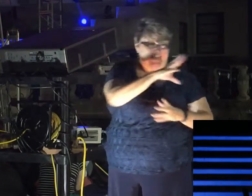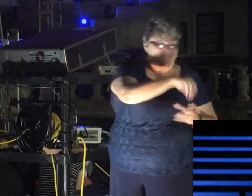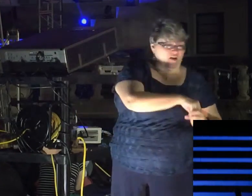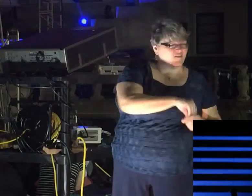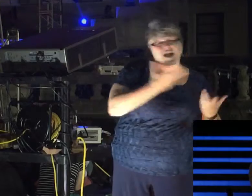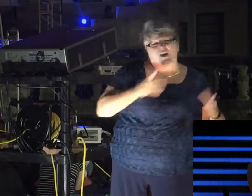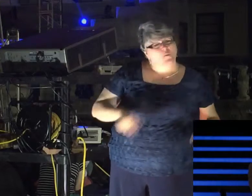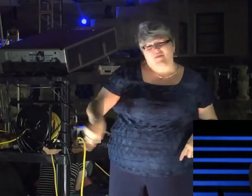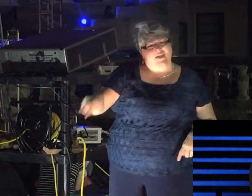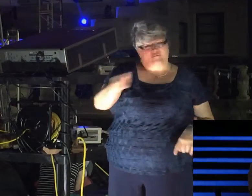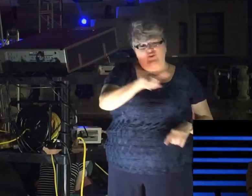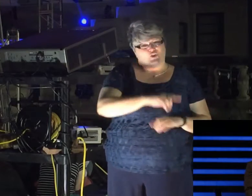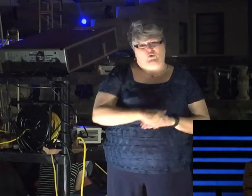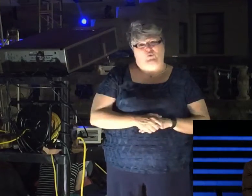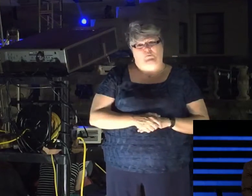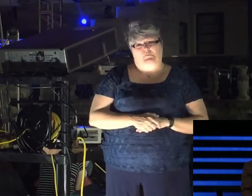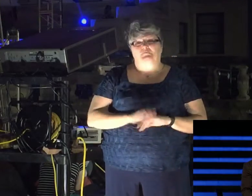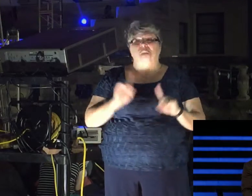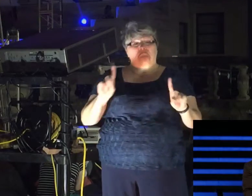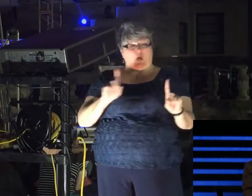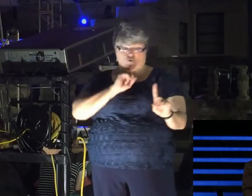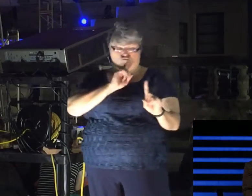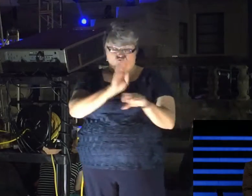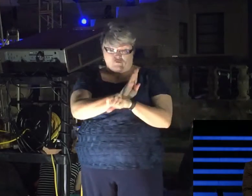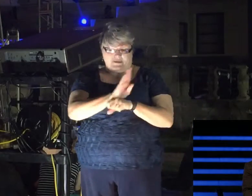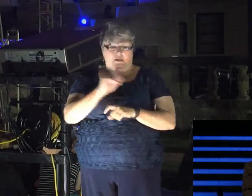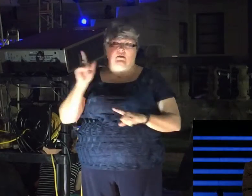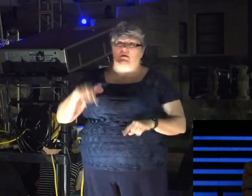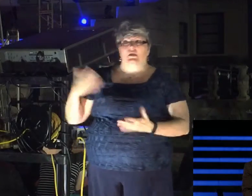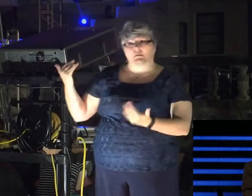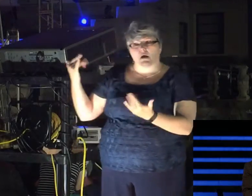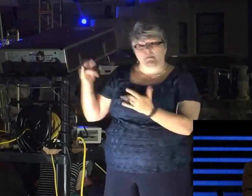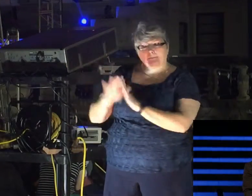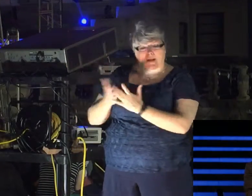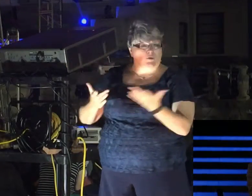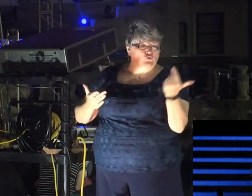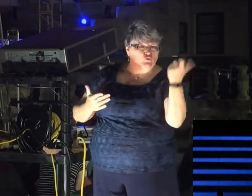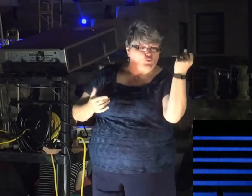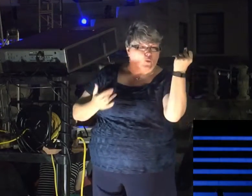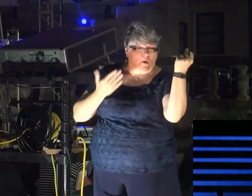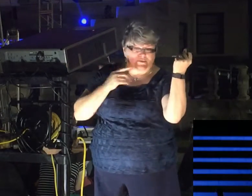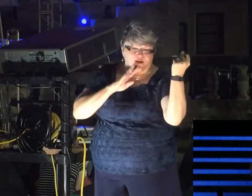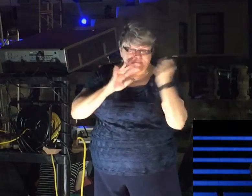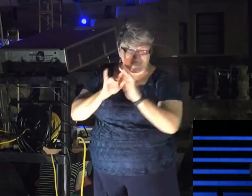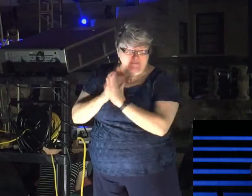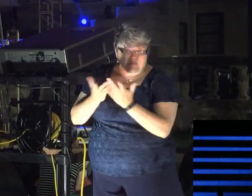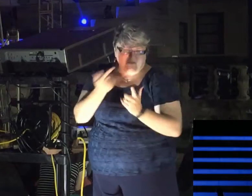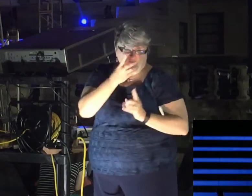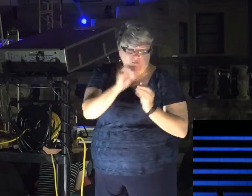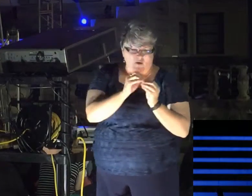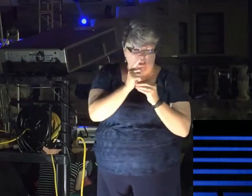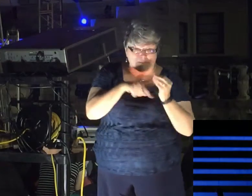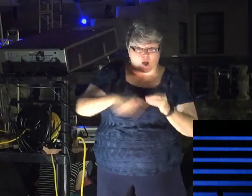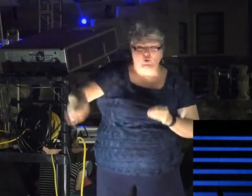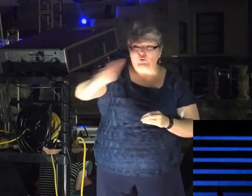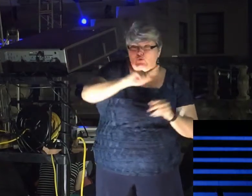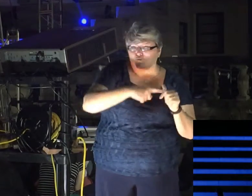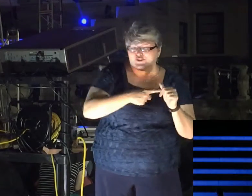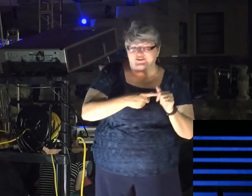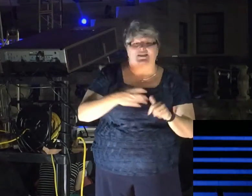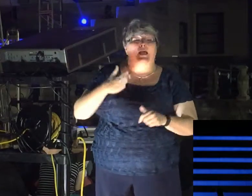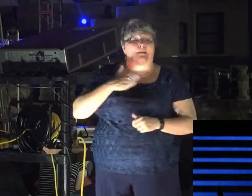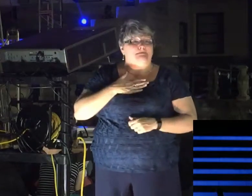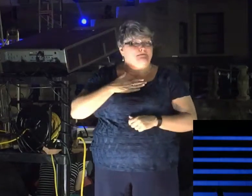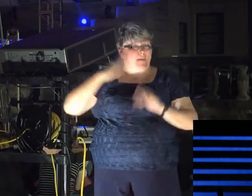of that. And I don't want that for you. And yet here's the reality, and you're like, when's he going to get to the Bible? I'm getting there. But let me tell you a couple more things about